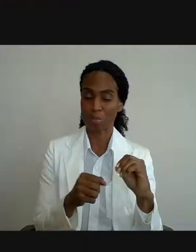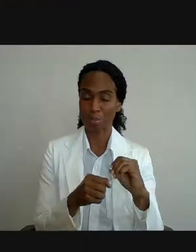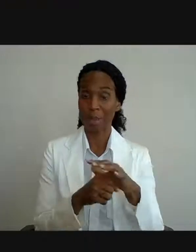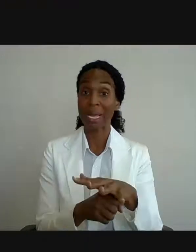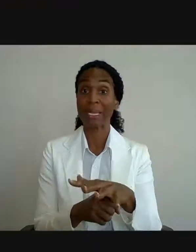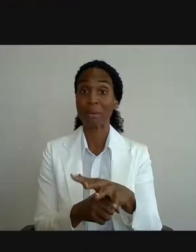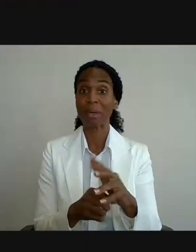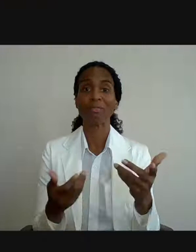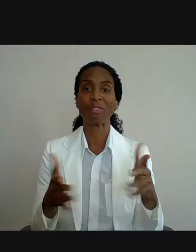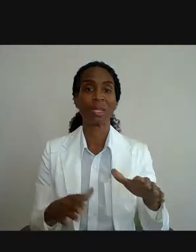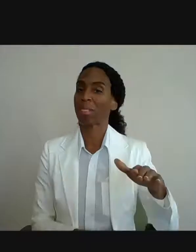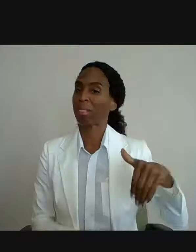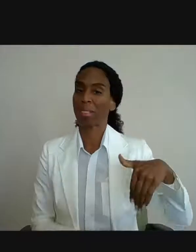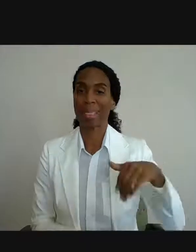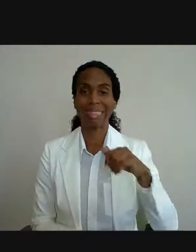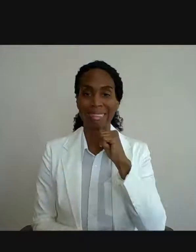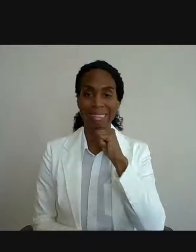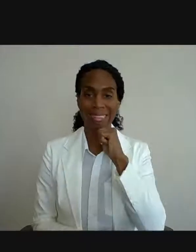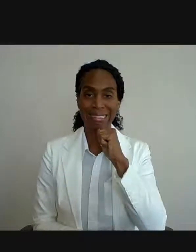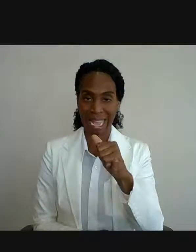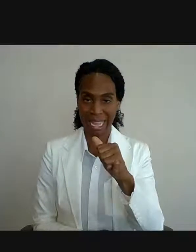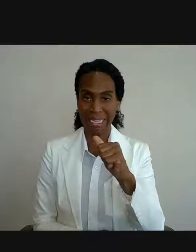is over. It is not.